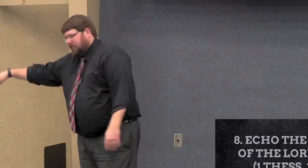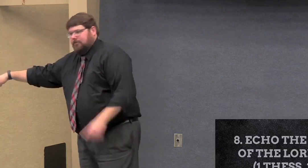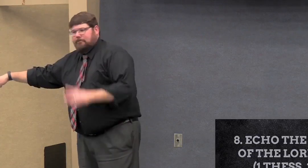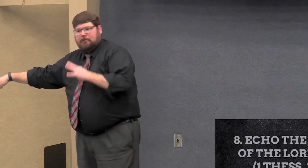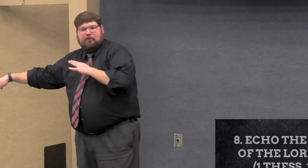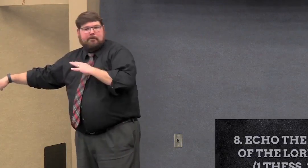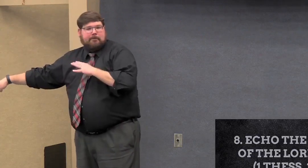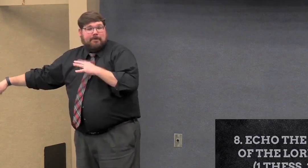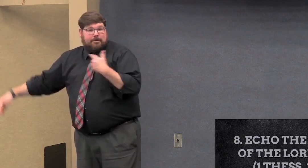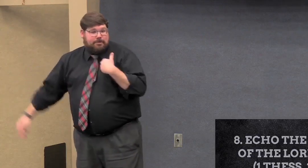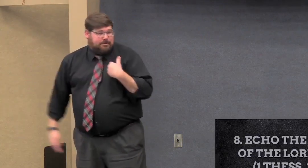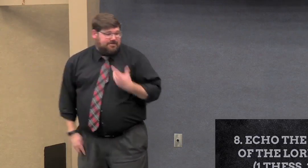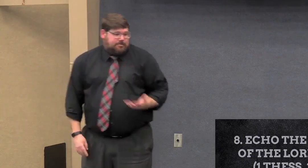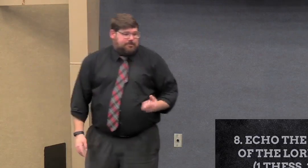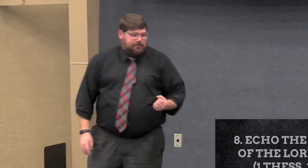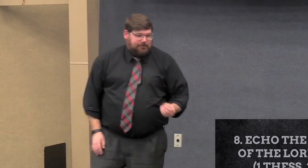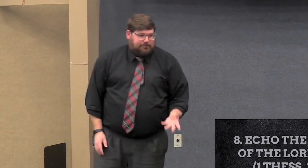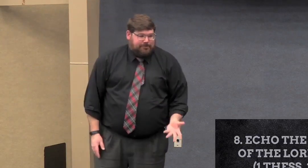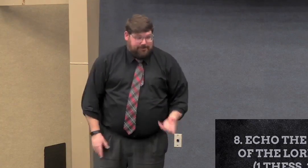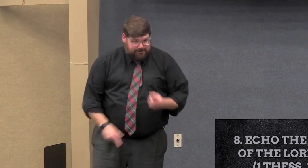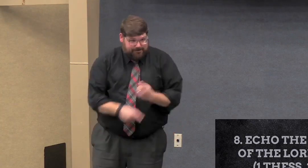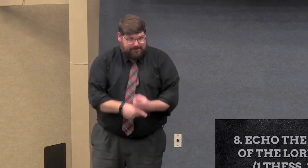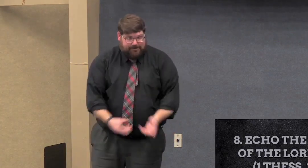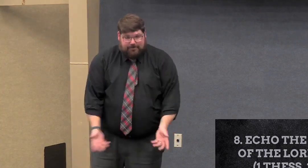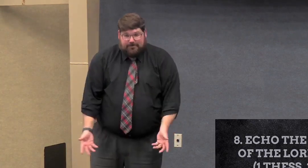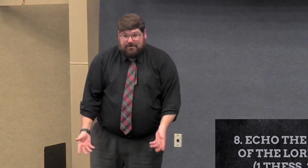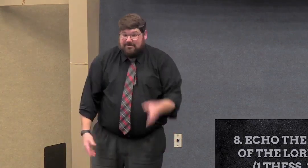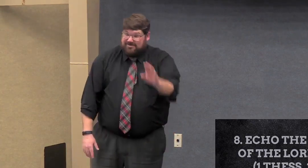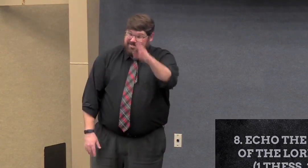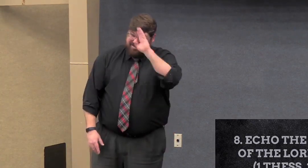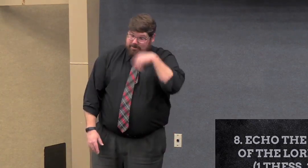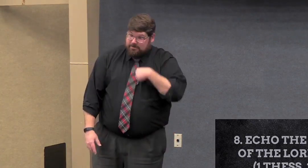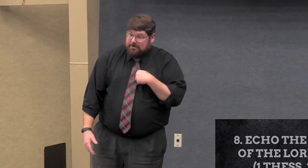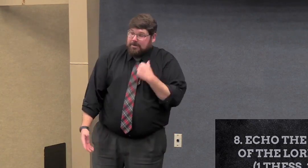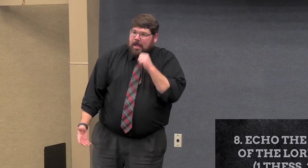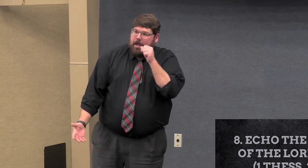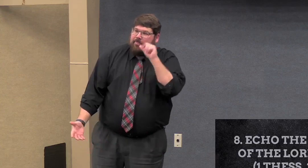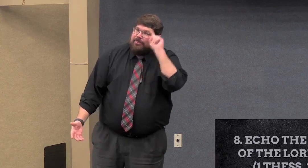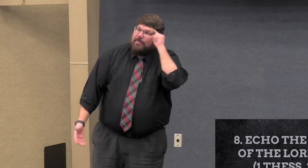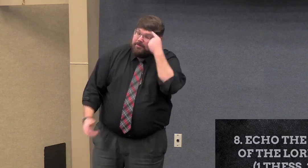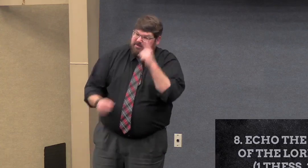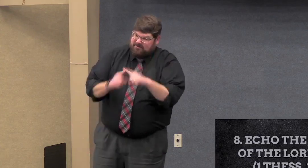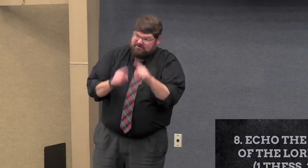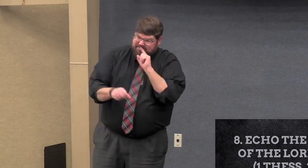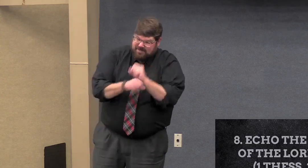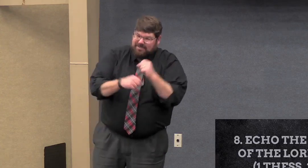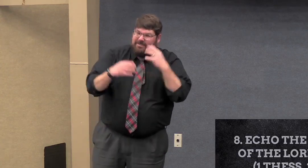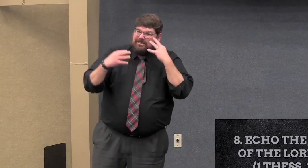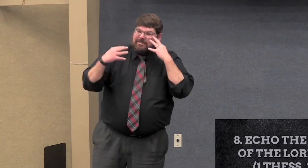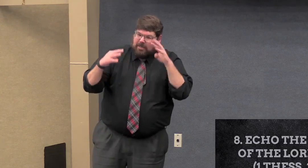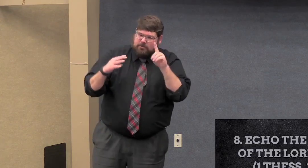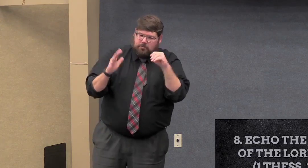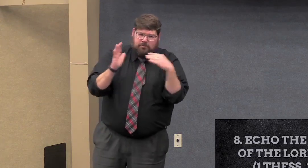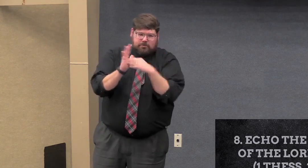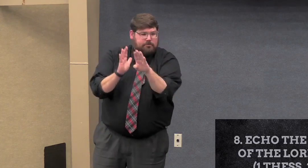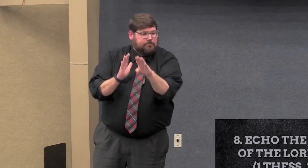ceiling, over to where the woman stood at the other side. It was pretty interesting. And, you know, I never thought about that,